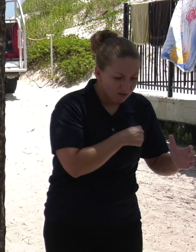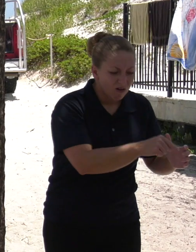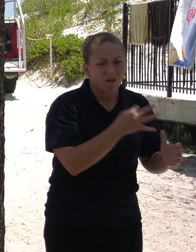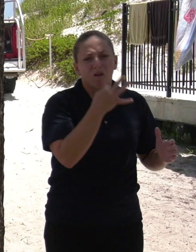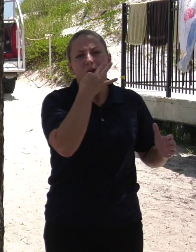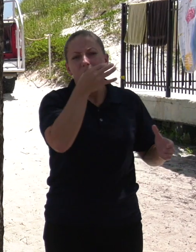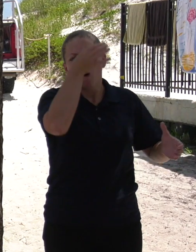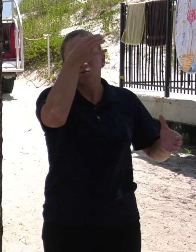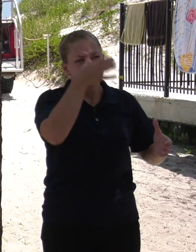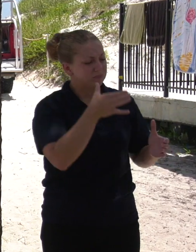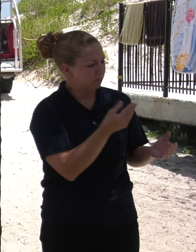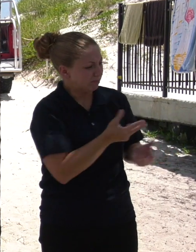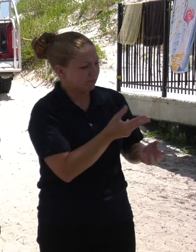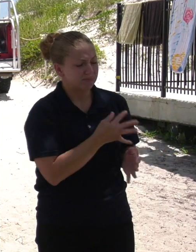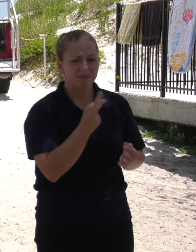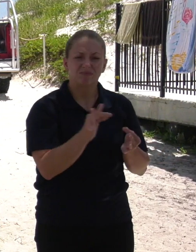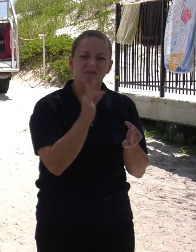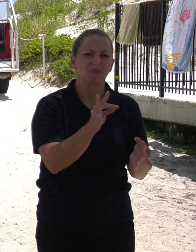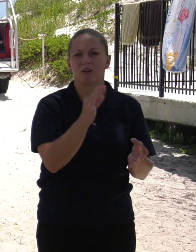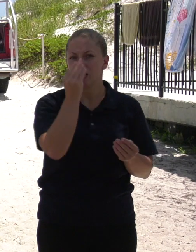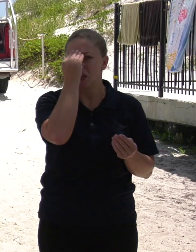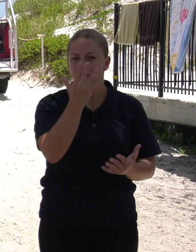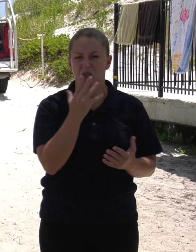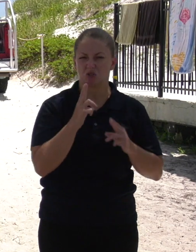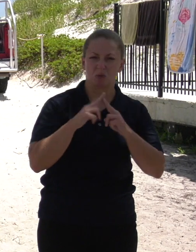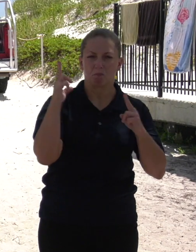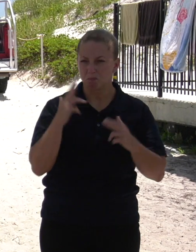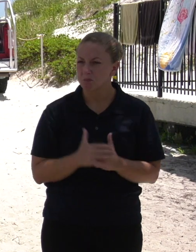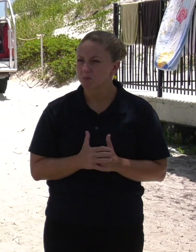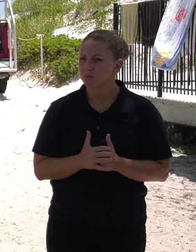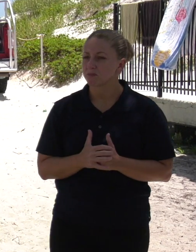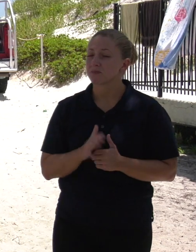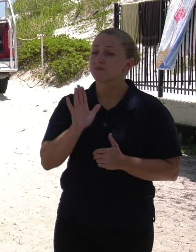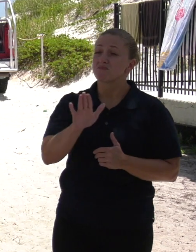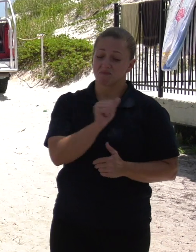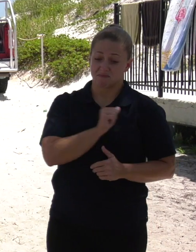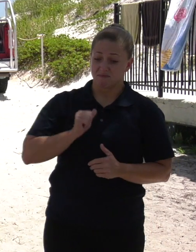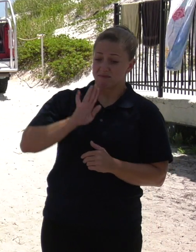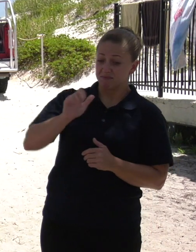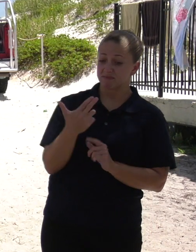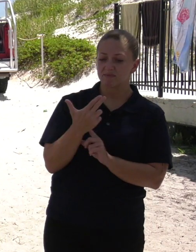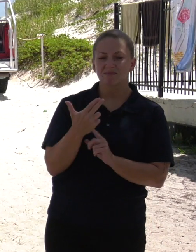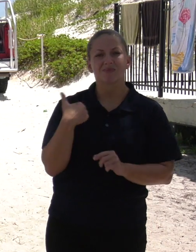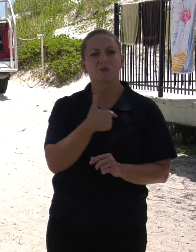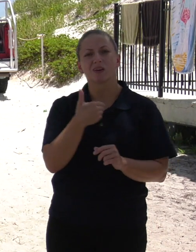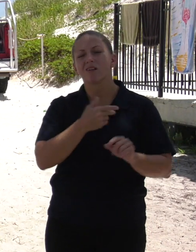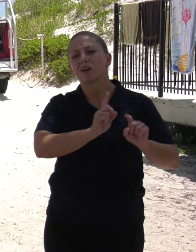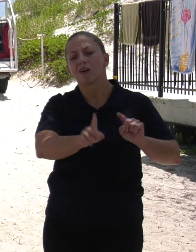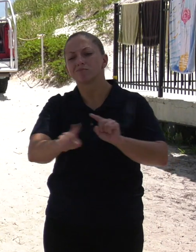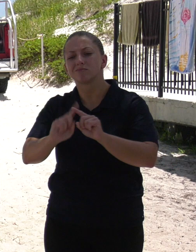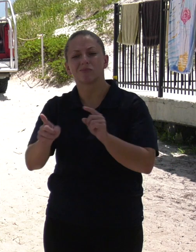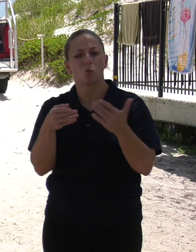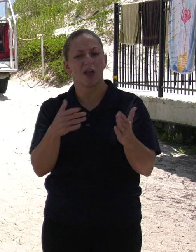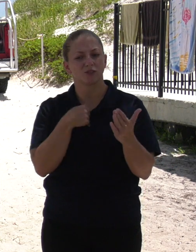so none of us does this alone. So I just want to say that in Atlantic Beach, we have a number of communication platforms